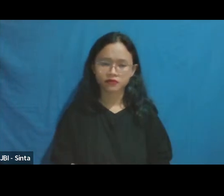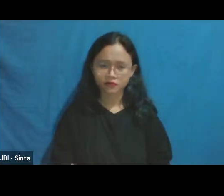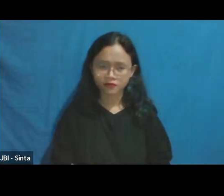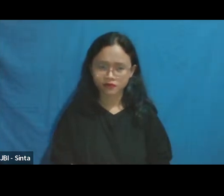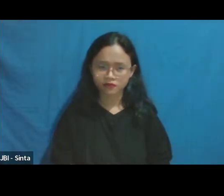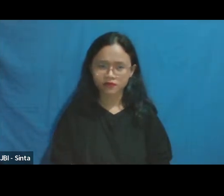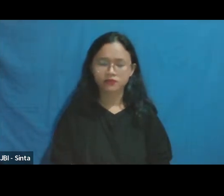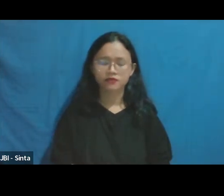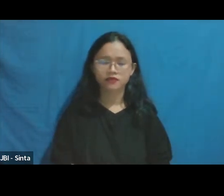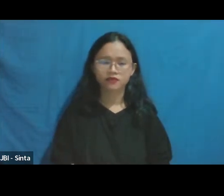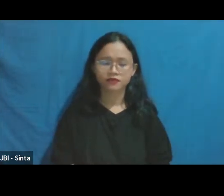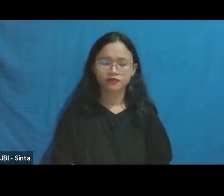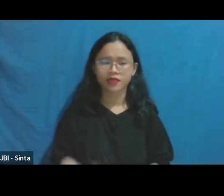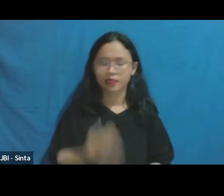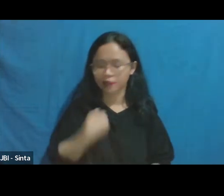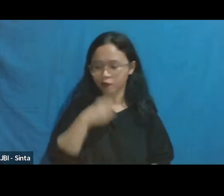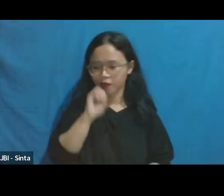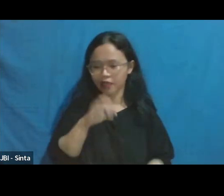AMP,